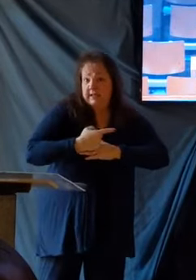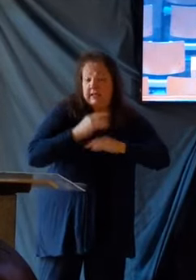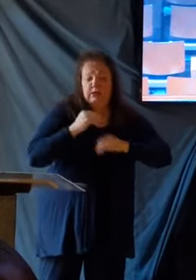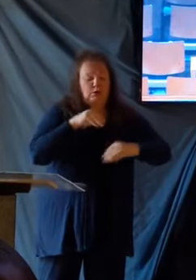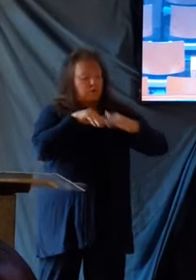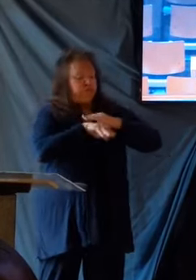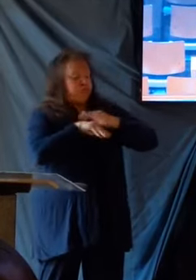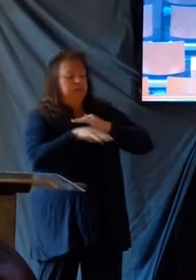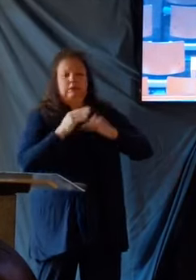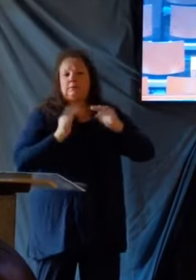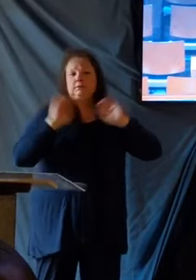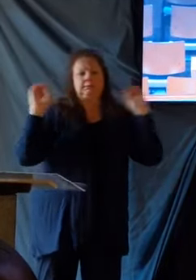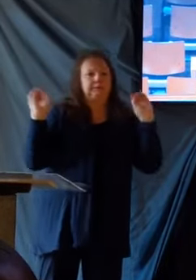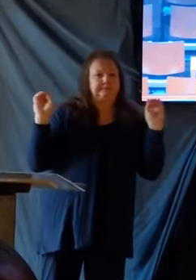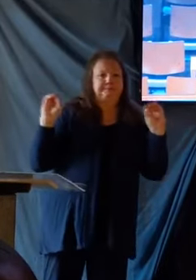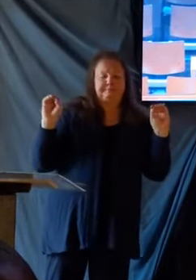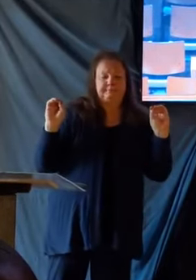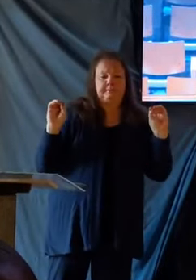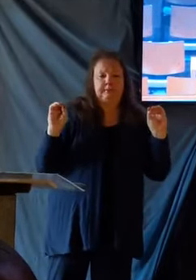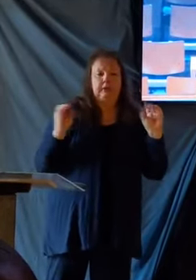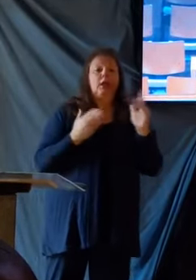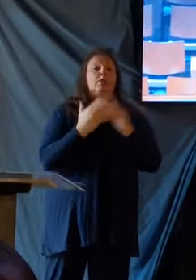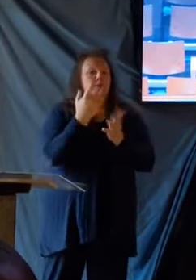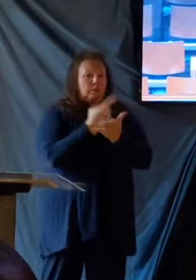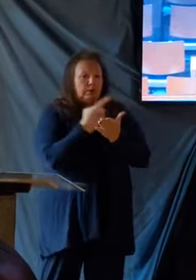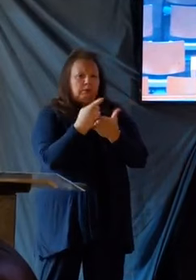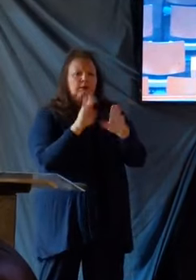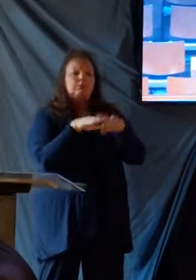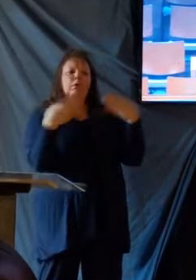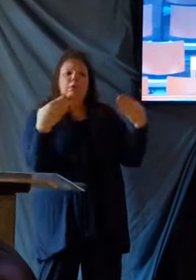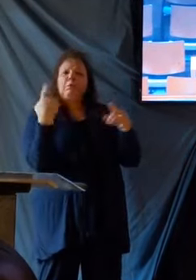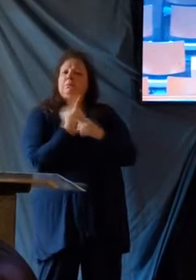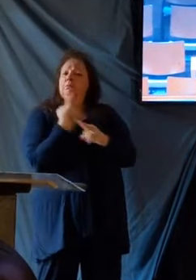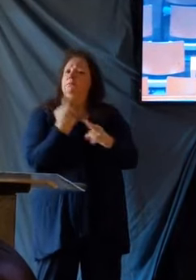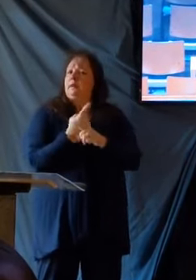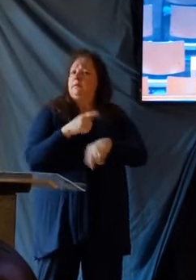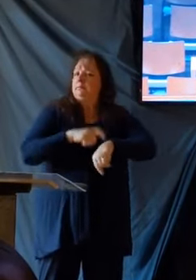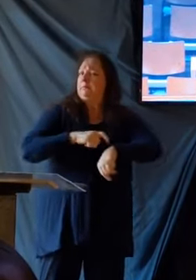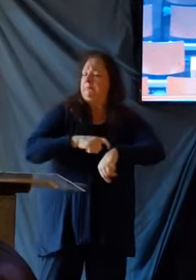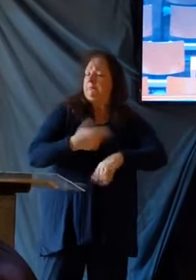no access to the building, but through the week we have regular hours.